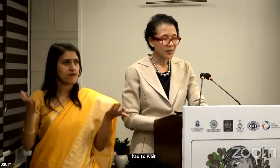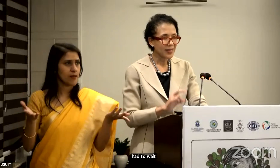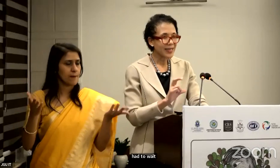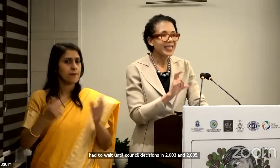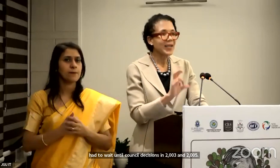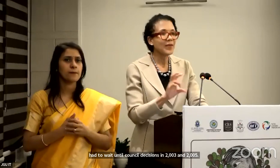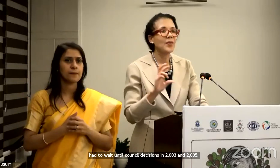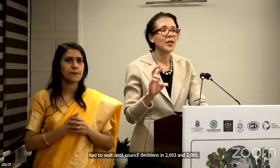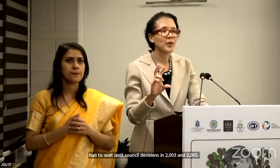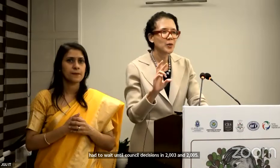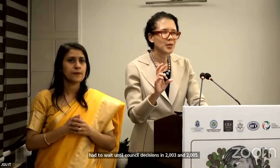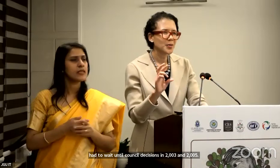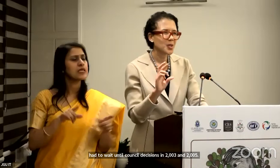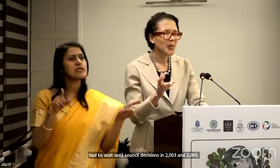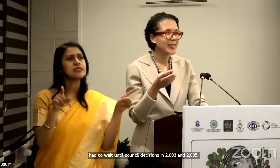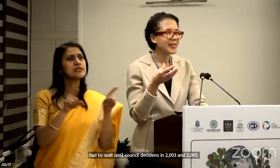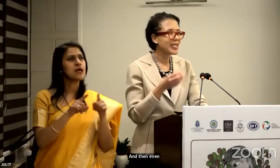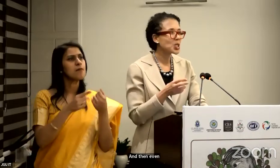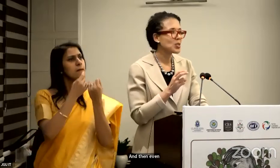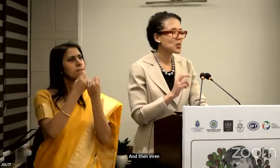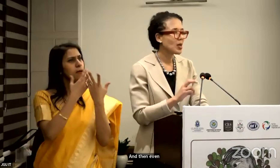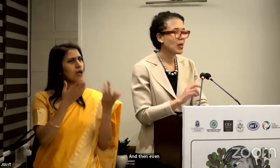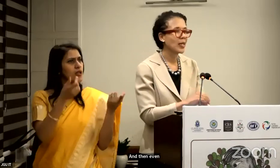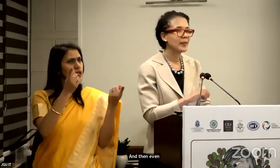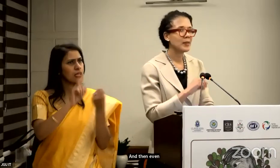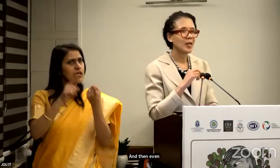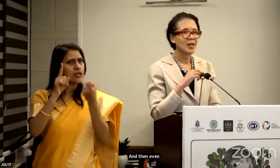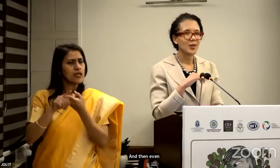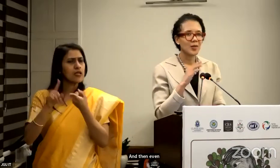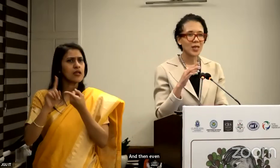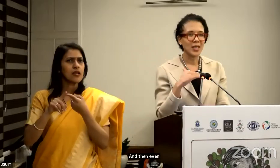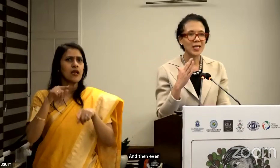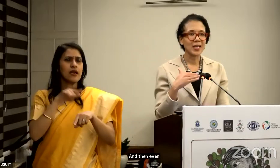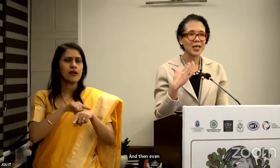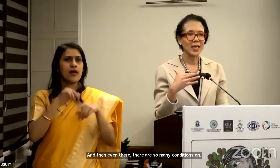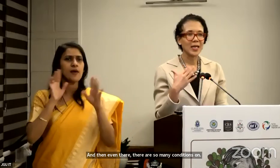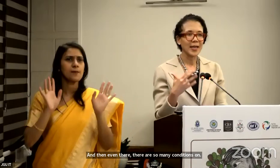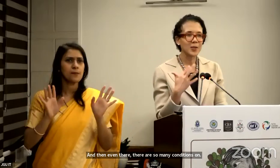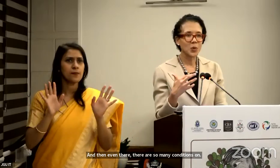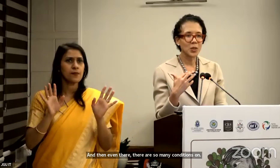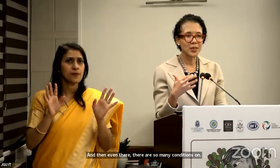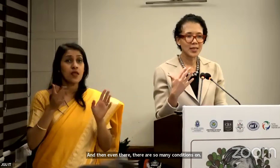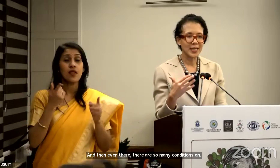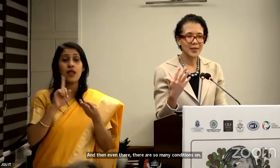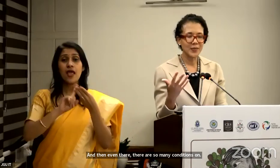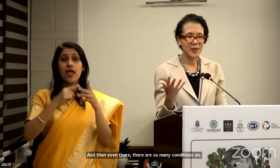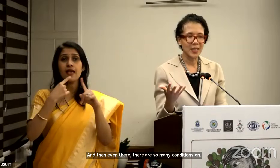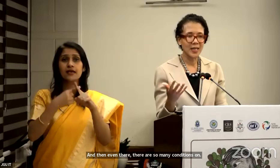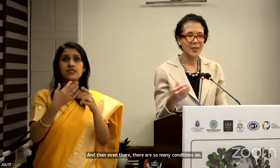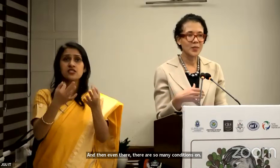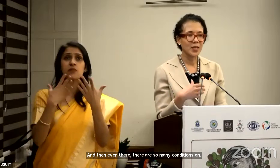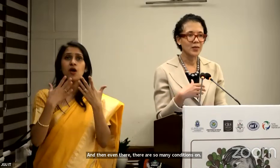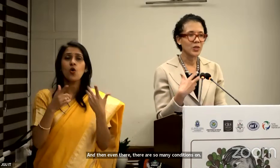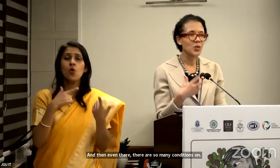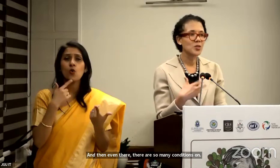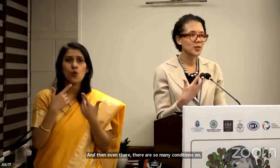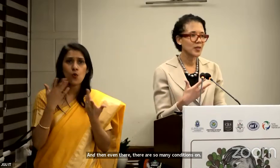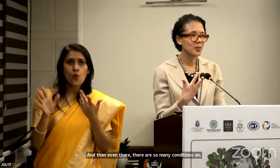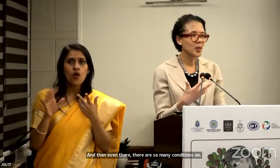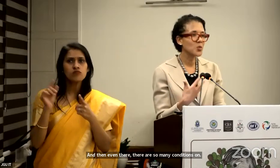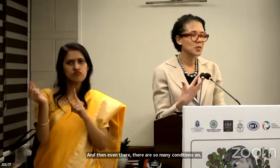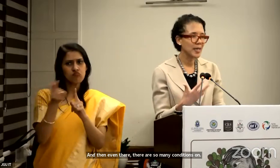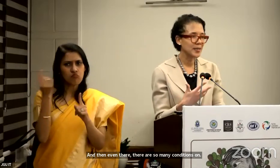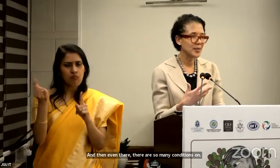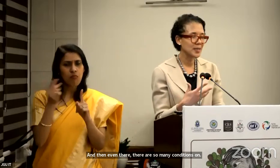And then even there were so many conditions on the export of the use of